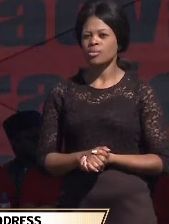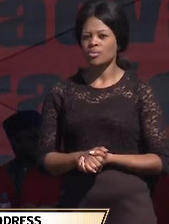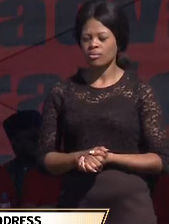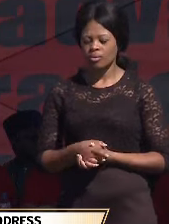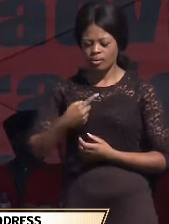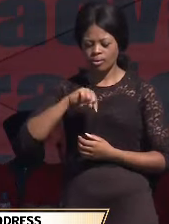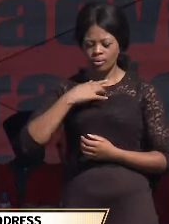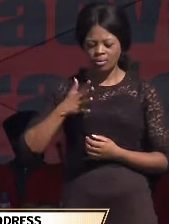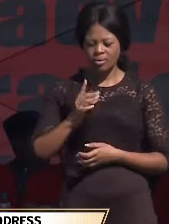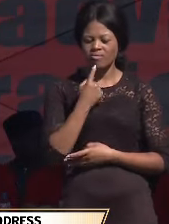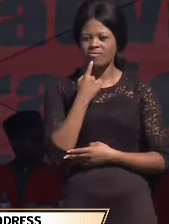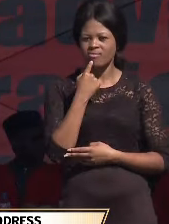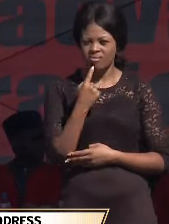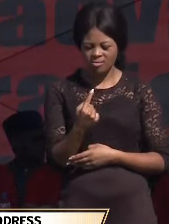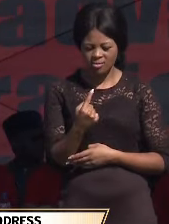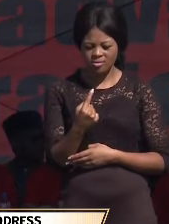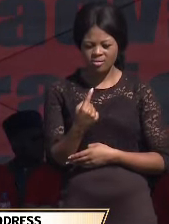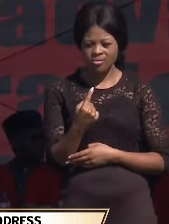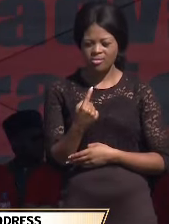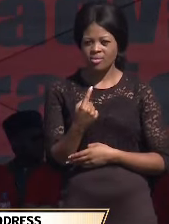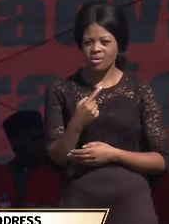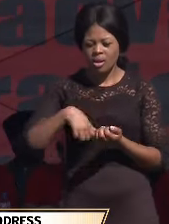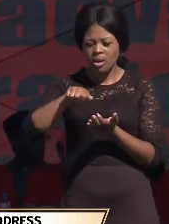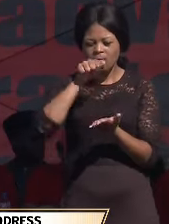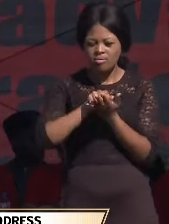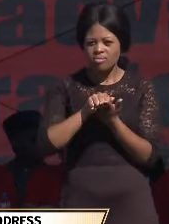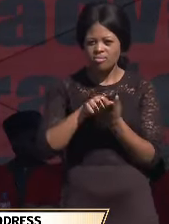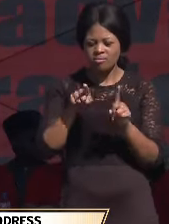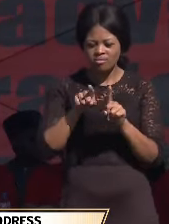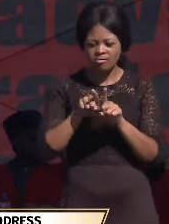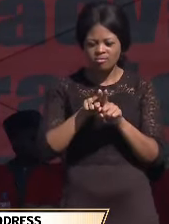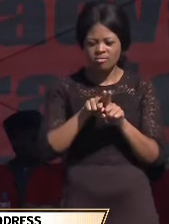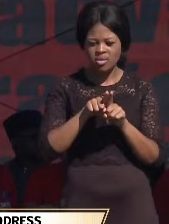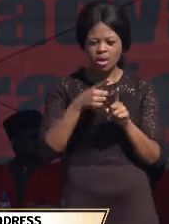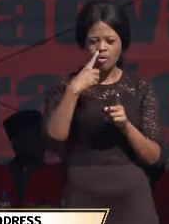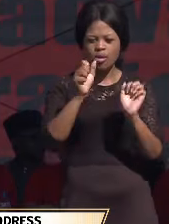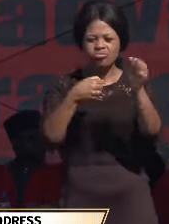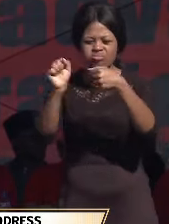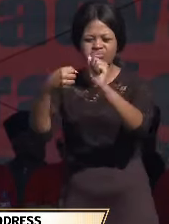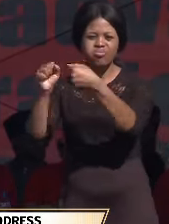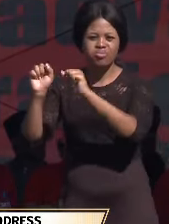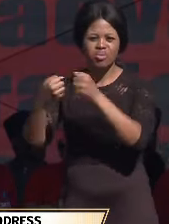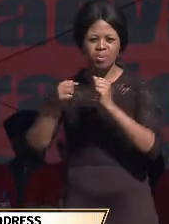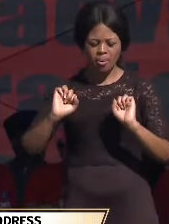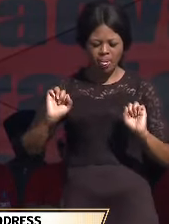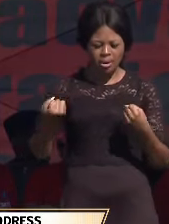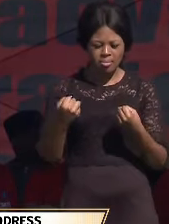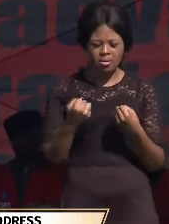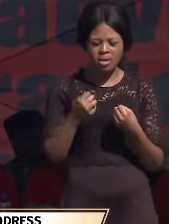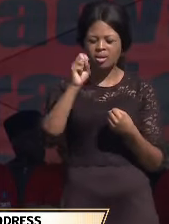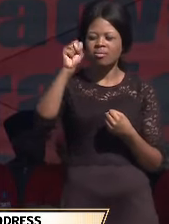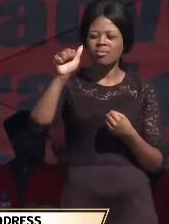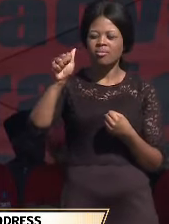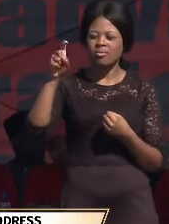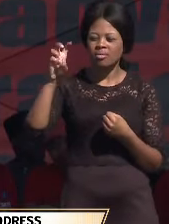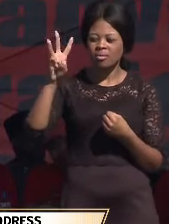We want to say this, key appointments, including cabinet appointments, were made in Saxon world